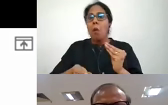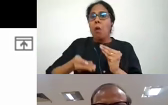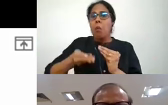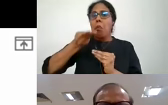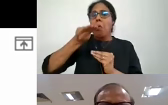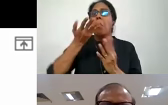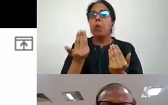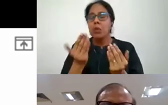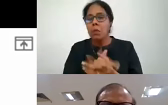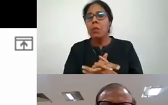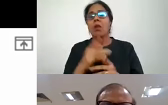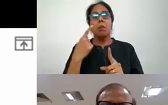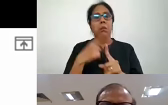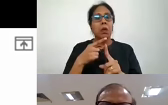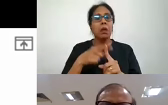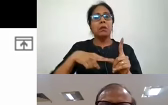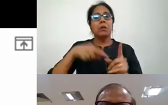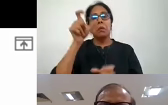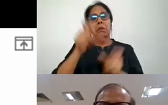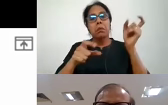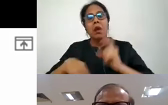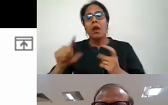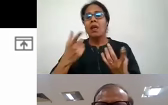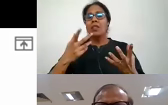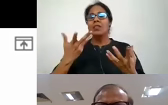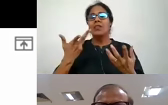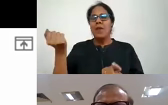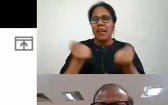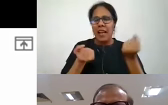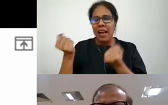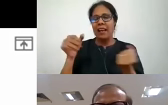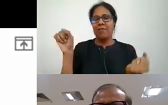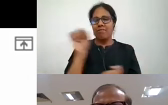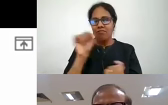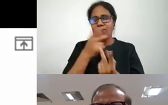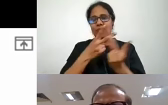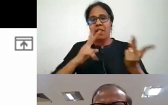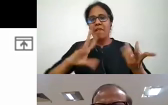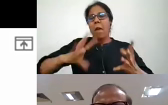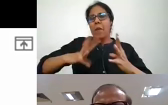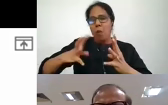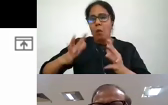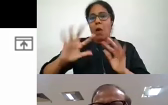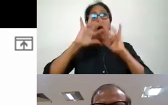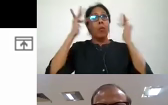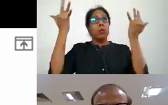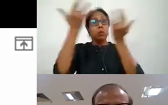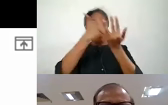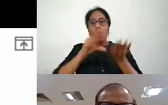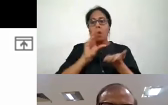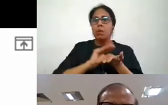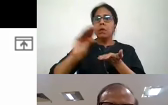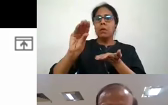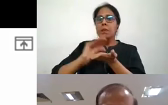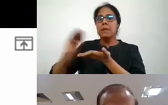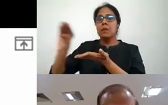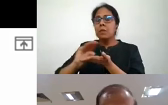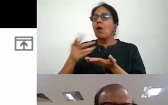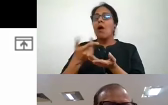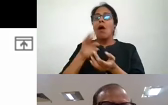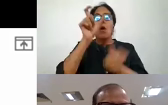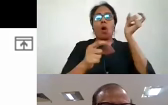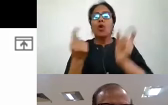driving vehicles, automobile manufacturers globally are actually investing in and finding new use cases